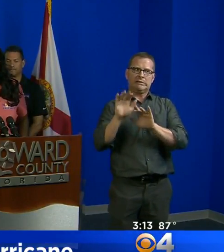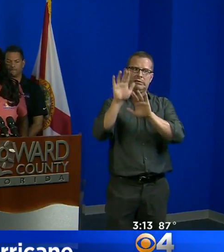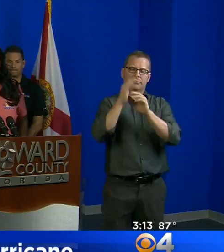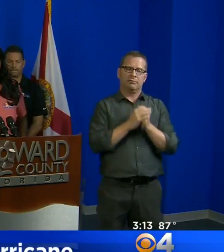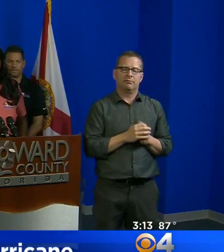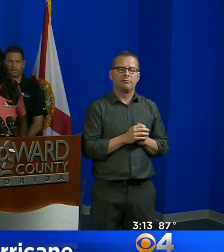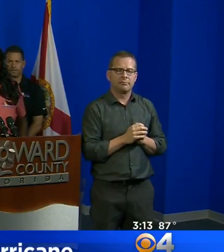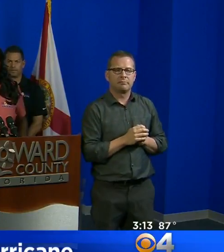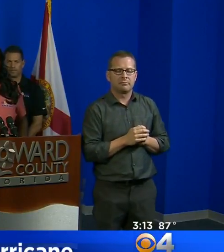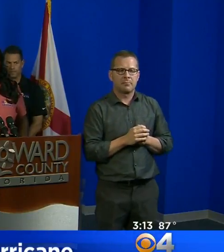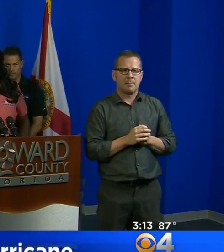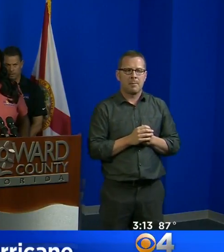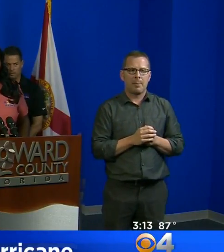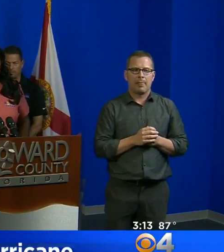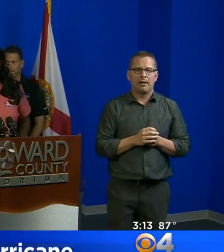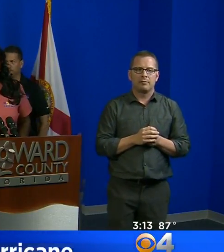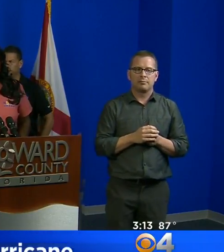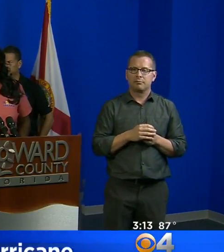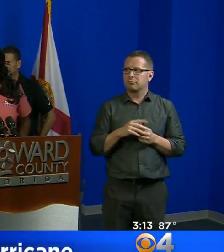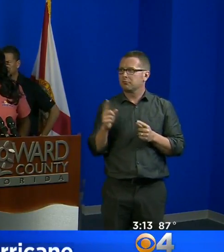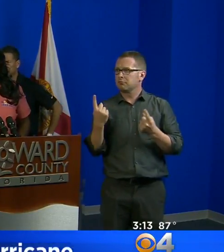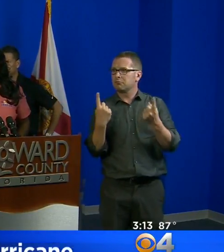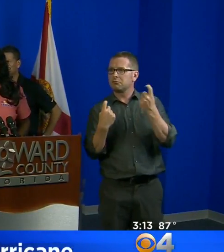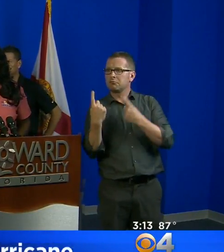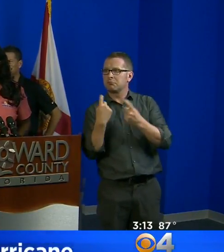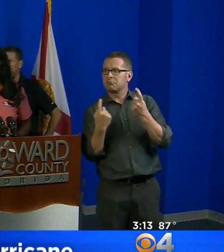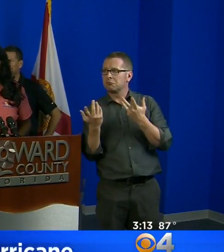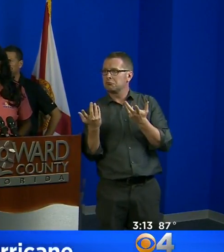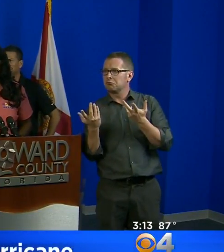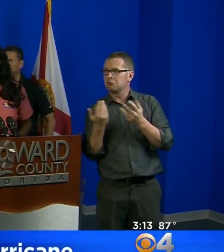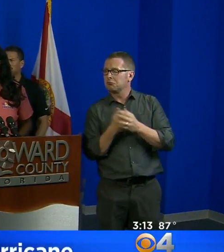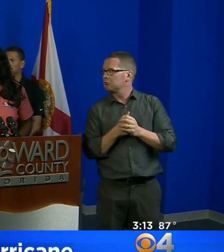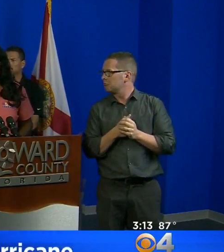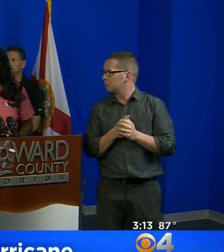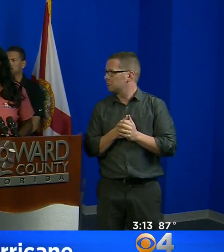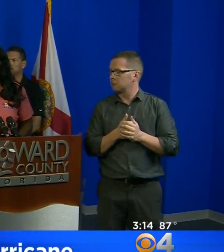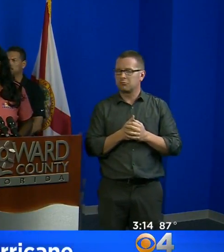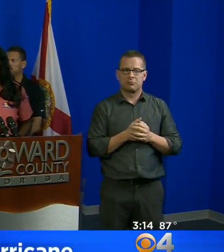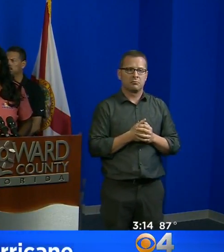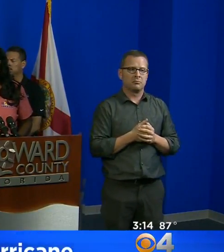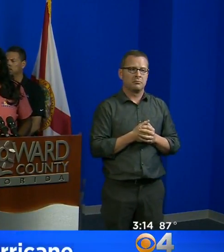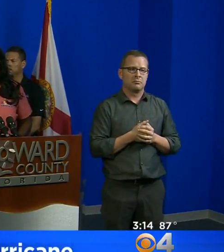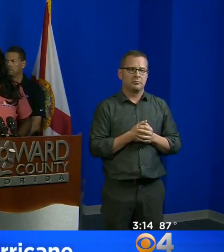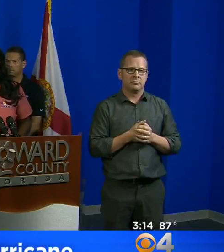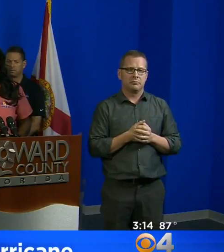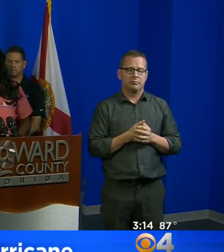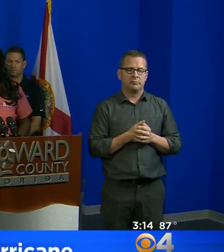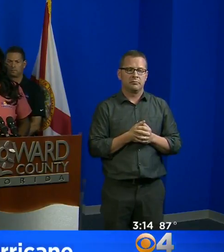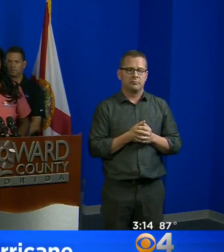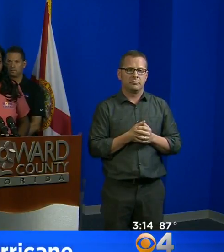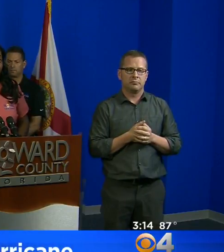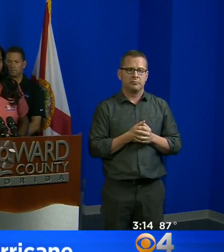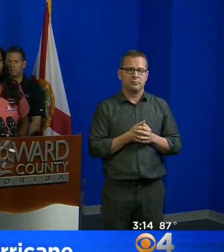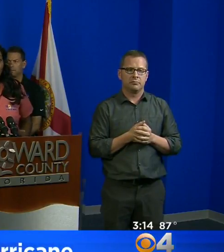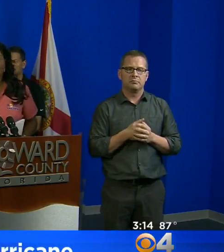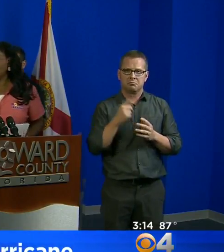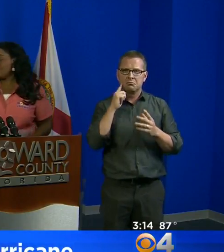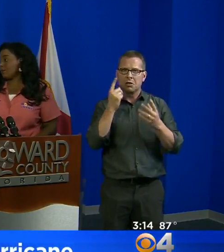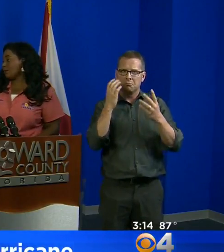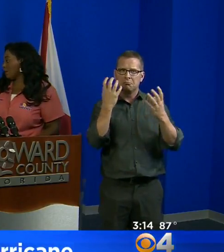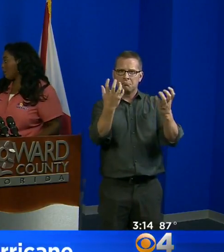Okay, with that, we'll conclude. We will be back at a later time when we have more information. Okay, that was the Broward